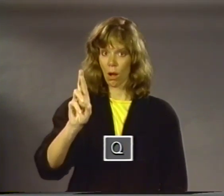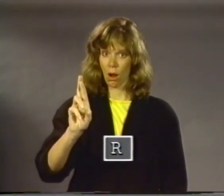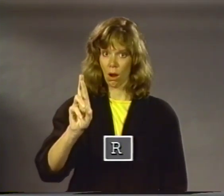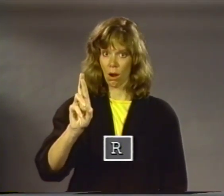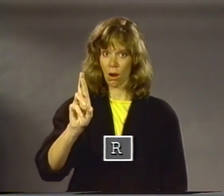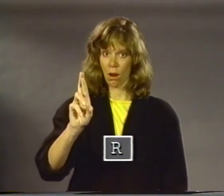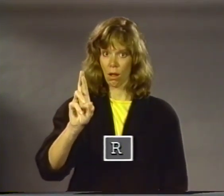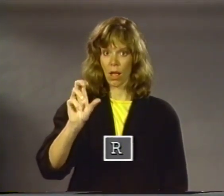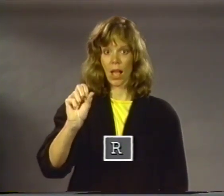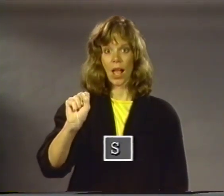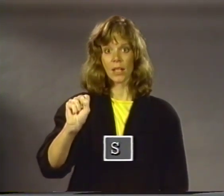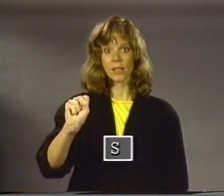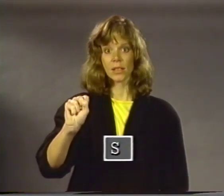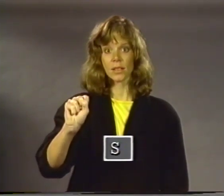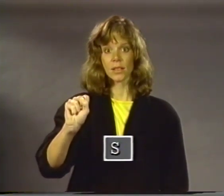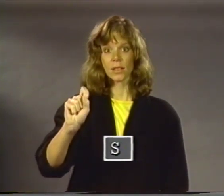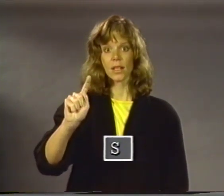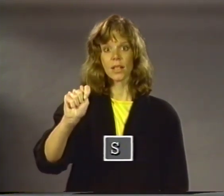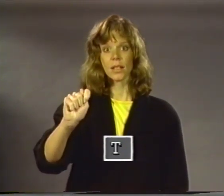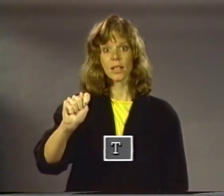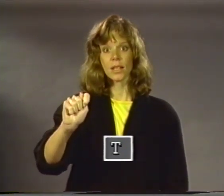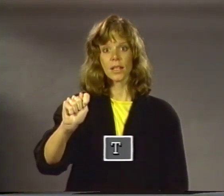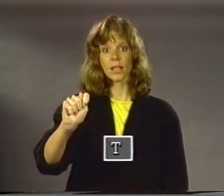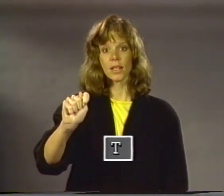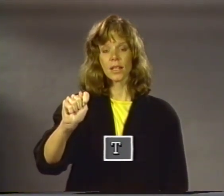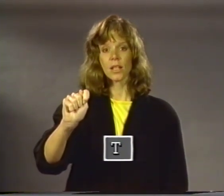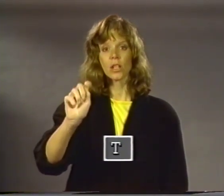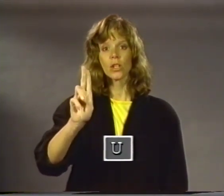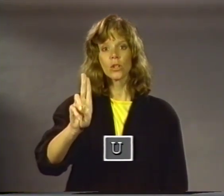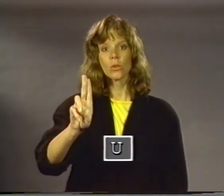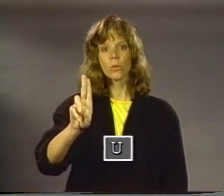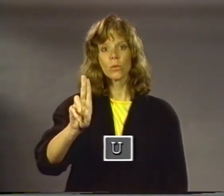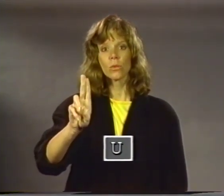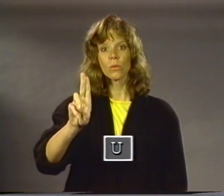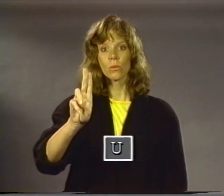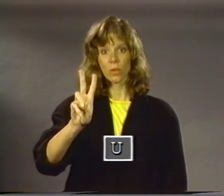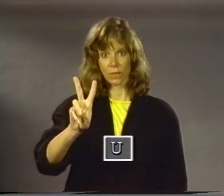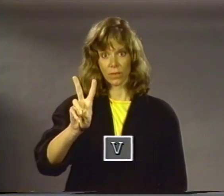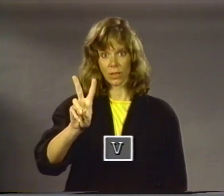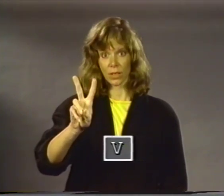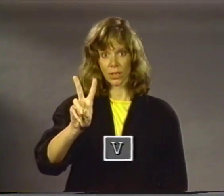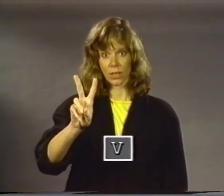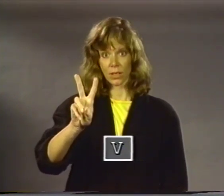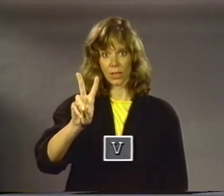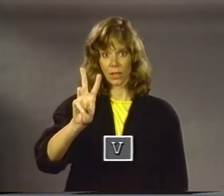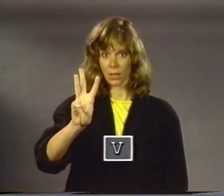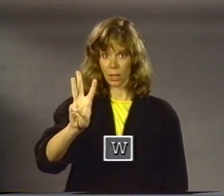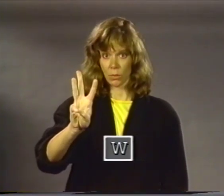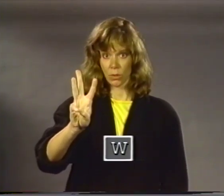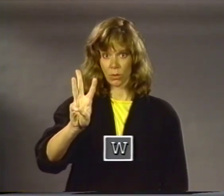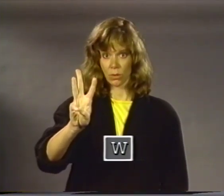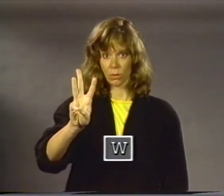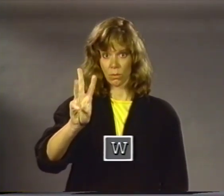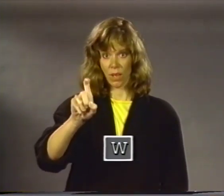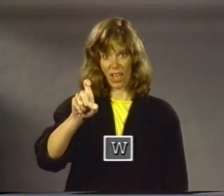R, S, T, U, V, W,